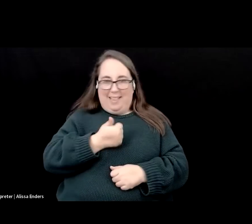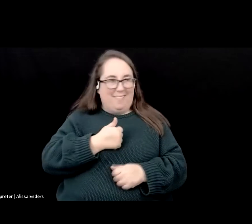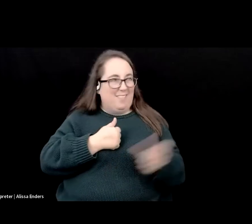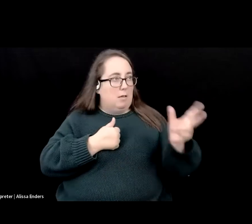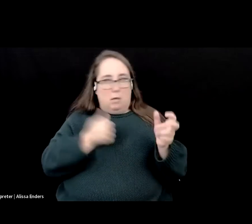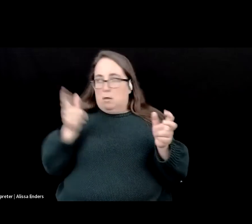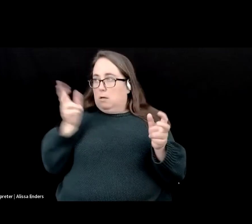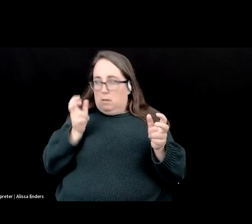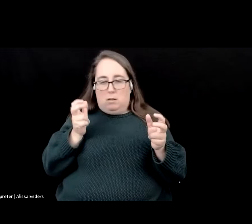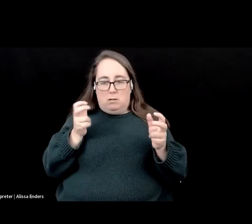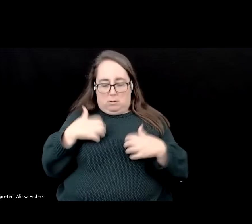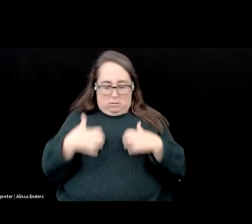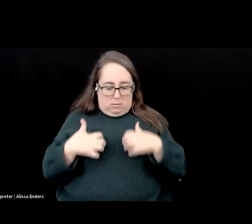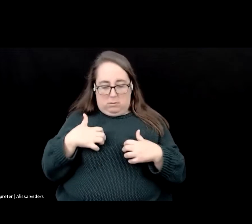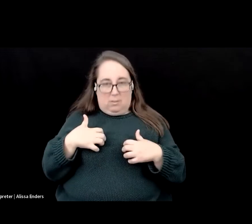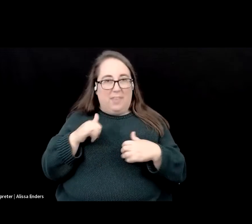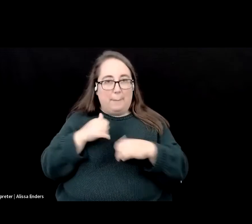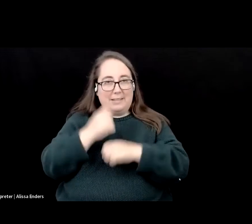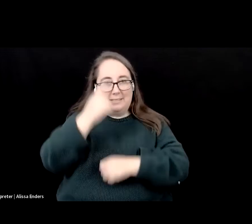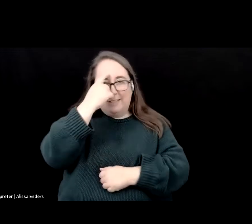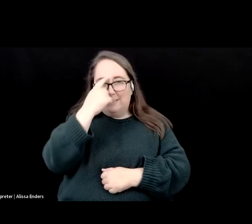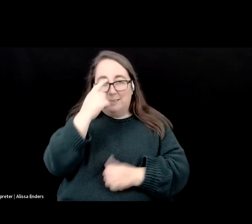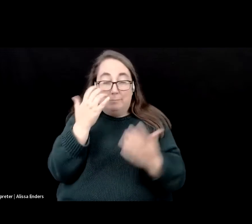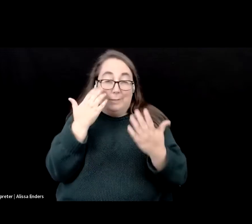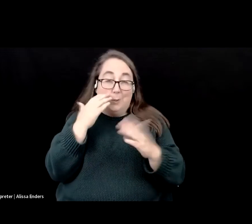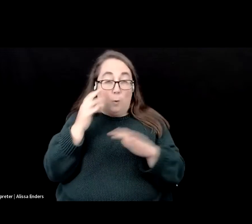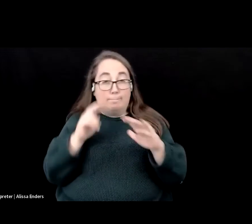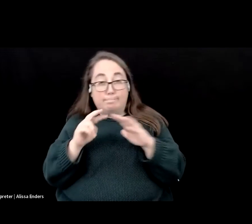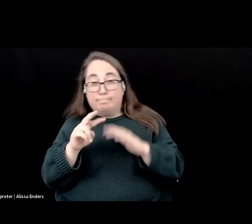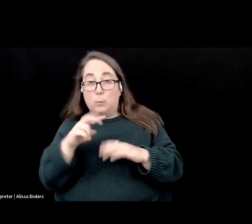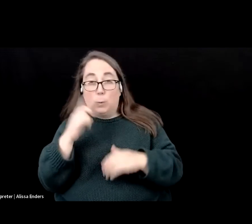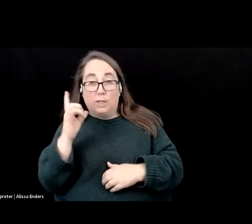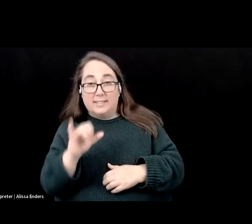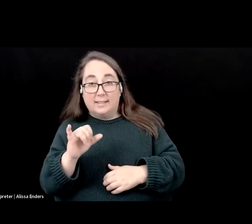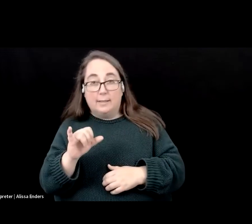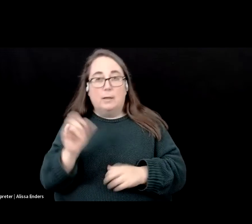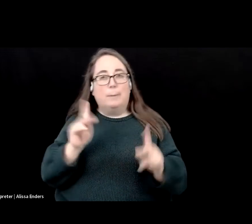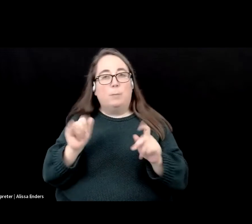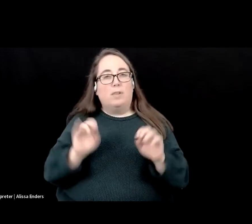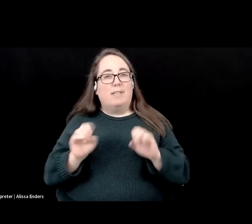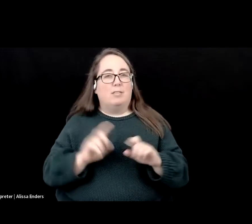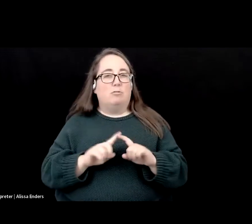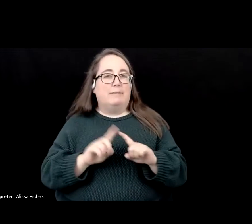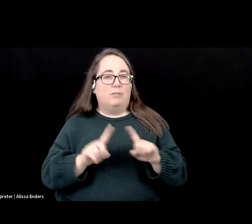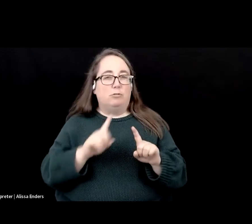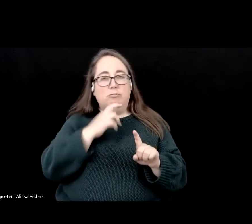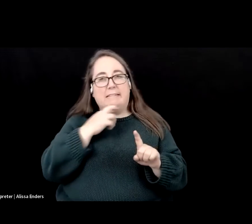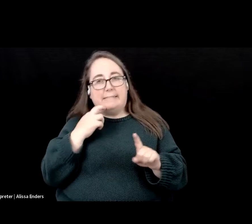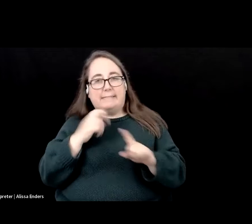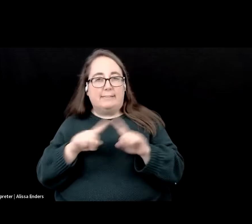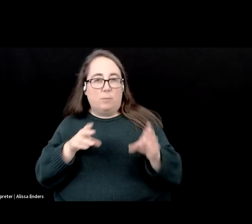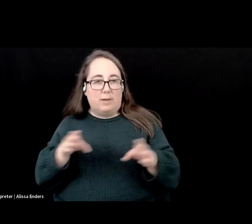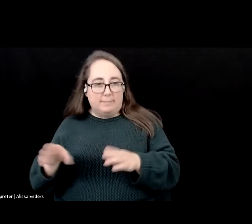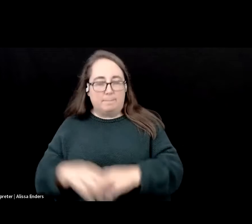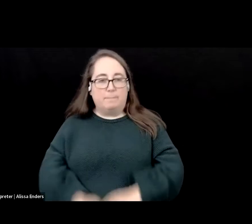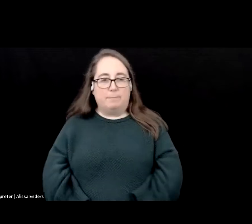The future is not knowable. We can't know how things will play out, and different people will evaluate risks in different ways. The thing